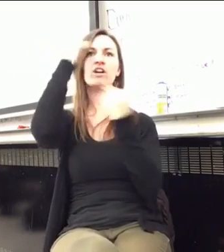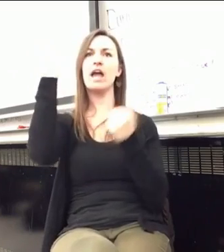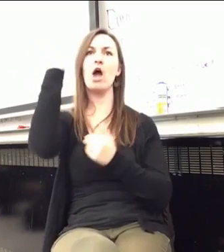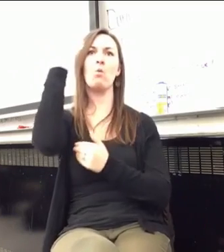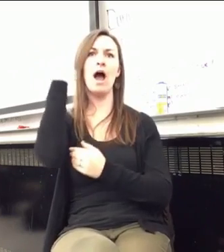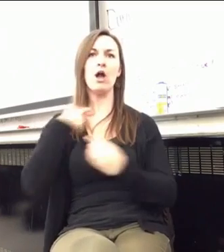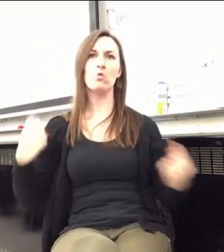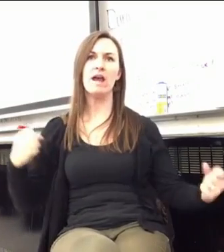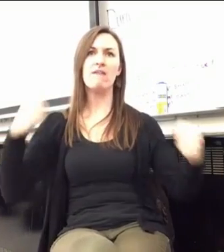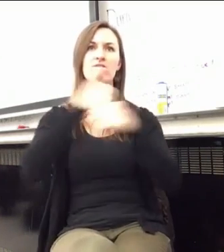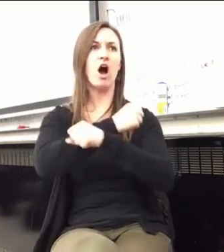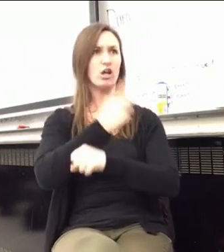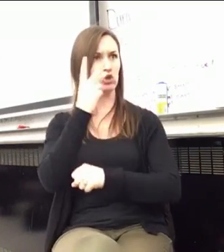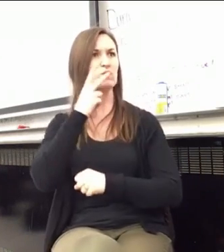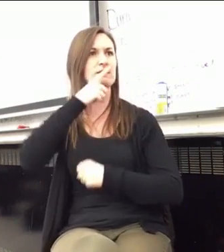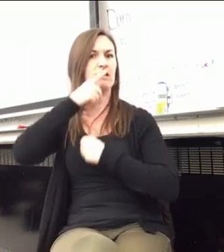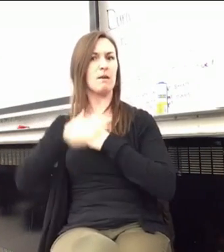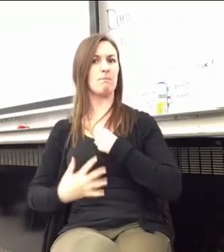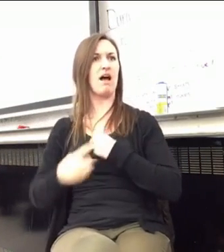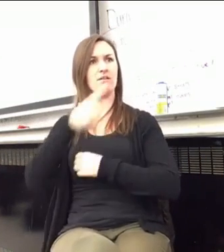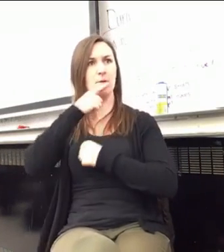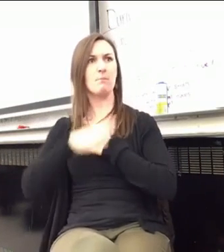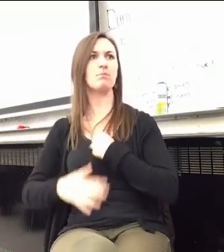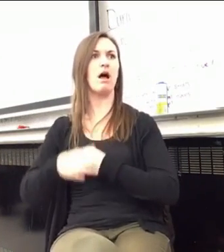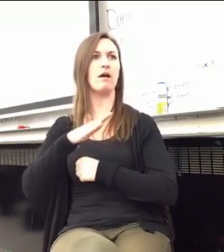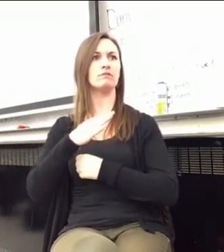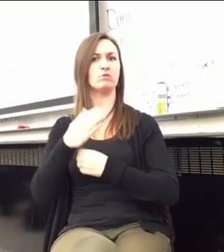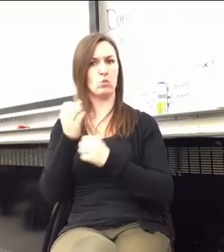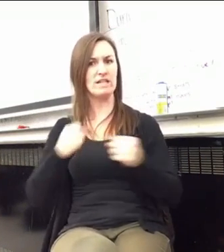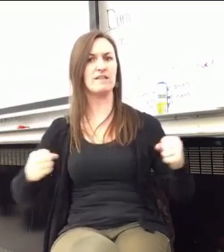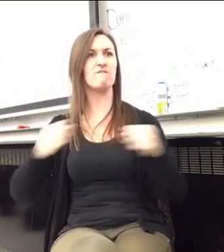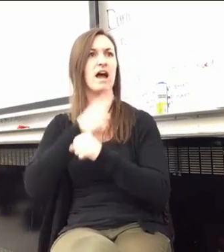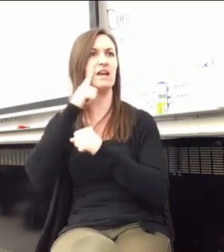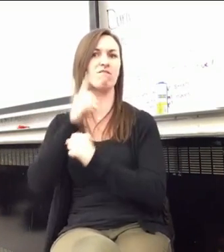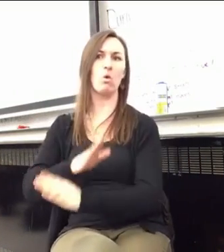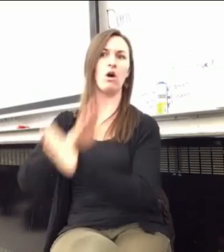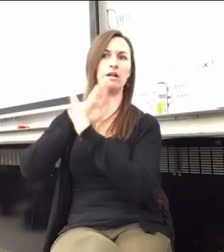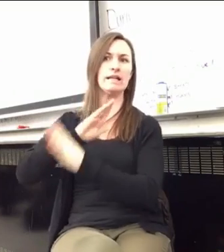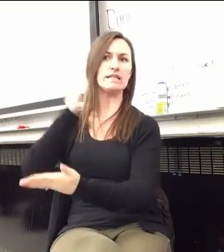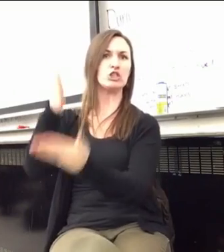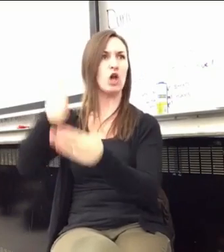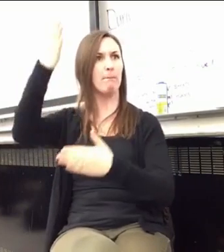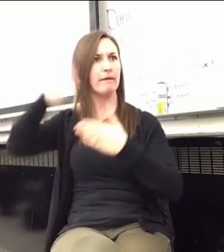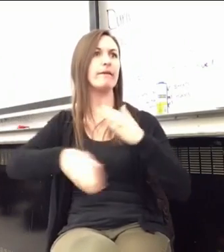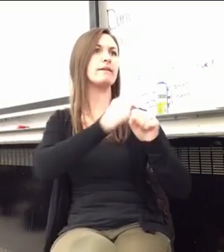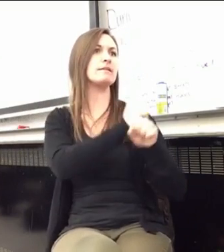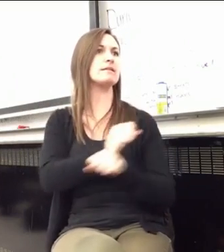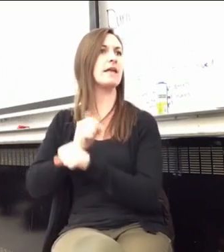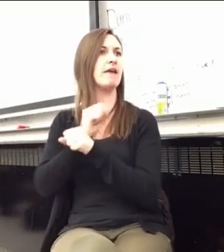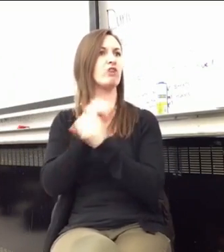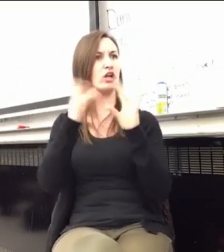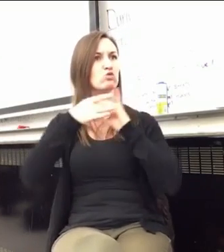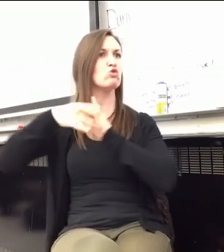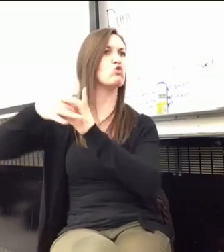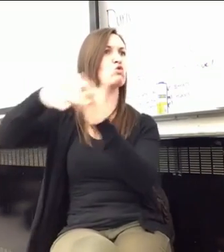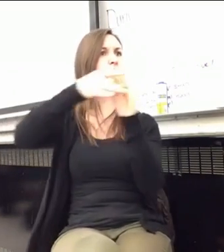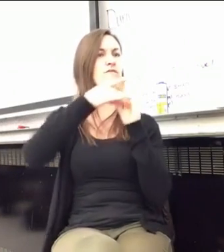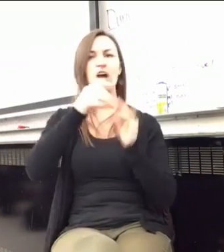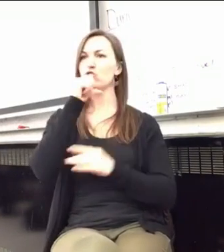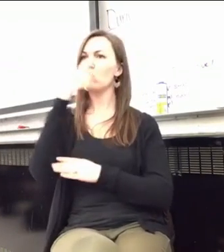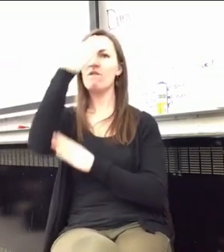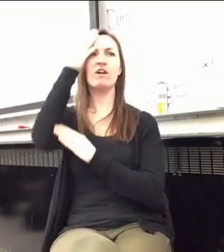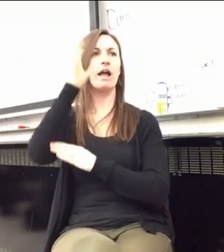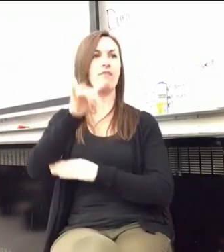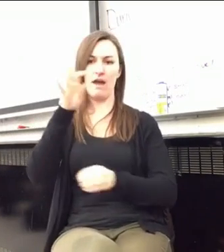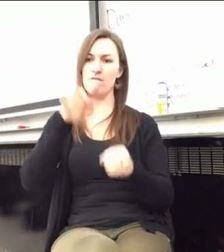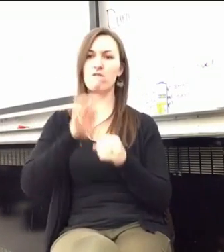see this blood? This blood fought for stopping slavery. We fought to bring the Union together. Don't you forget it, and vote for me as the presidency,